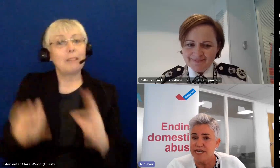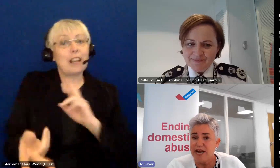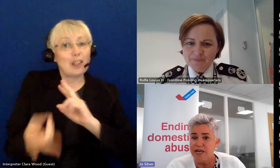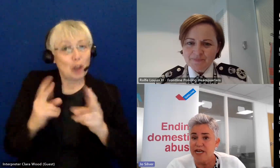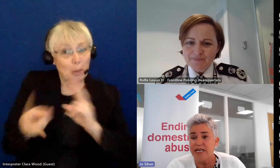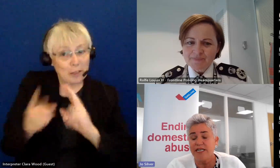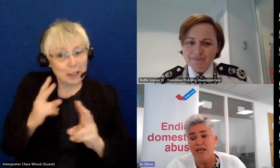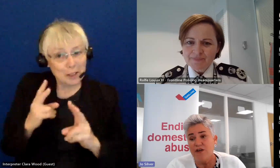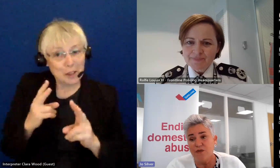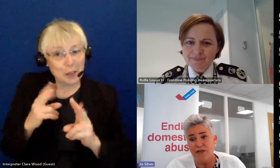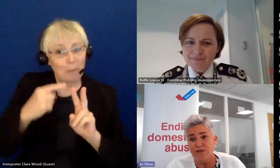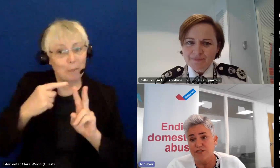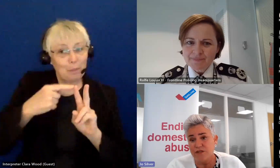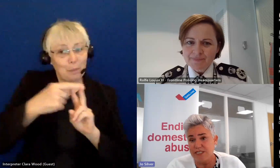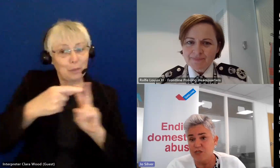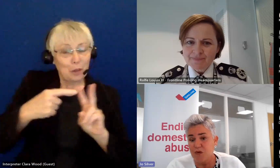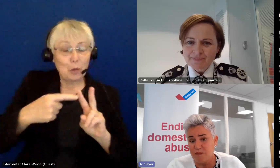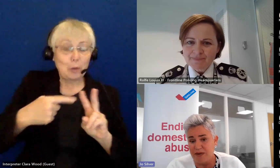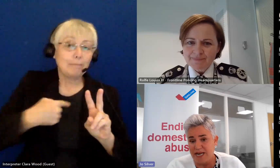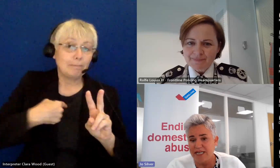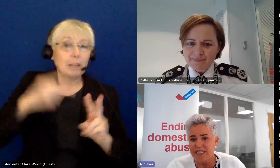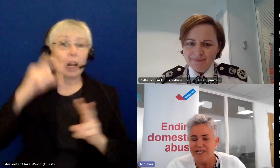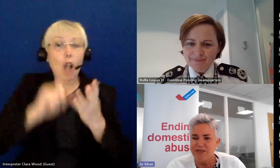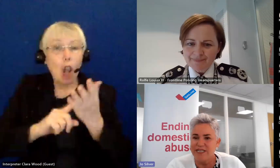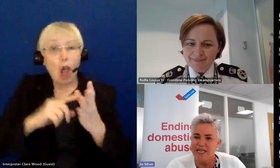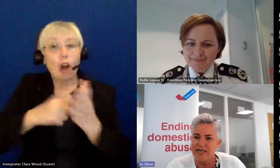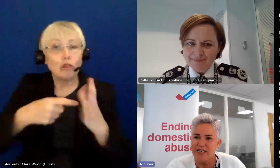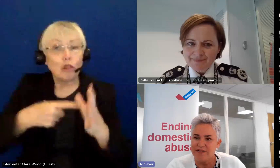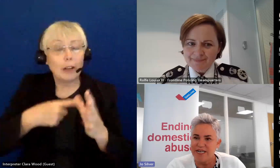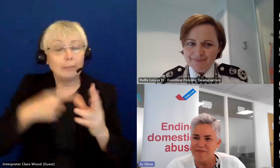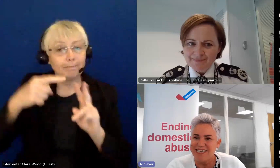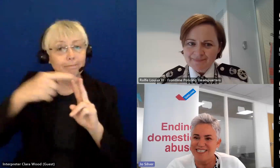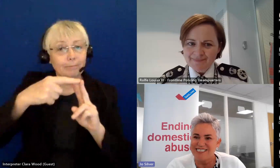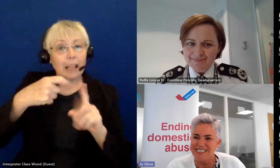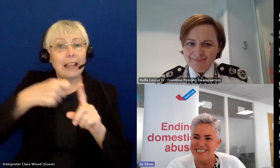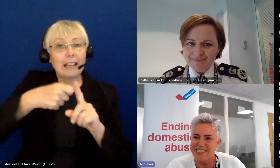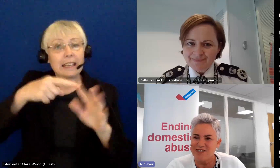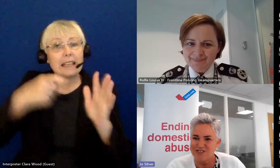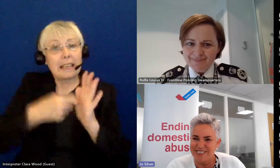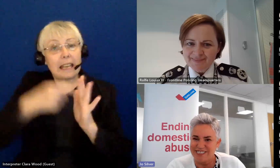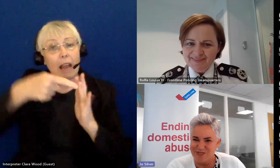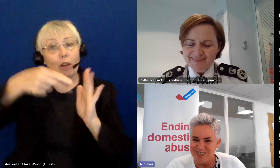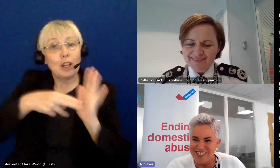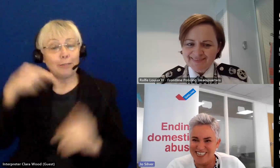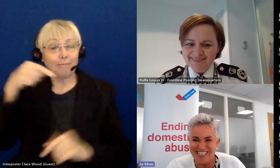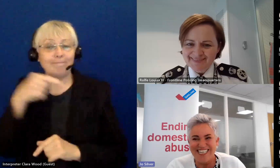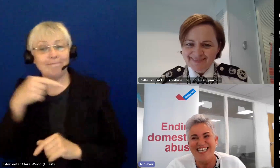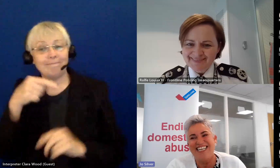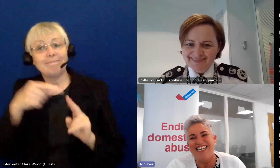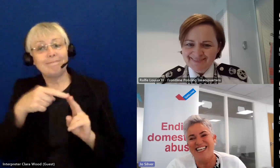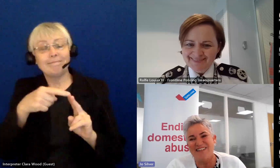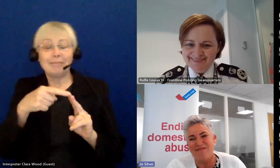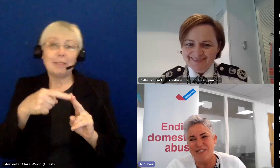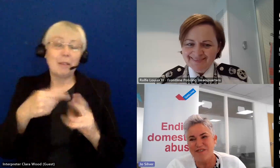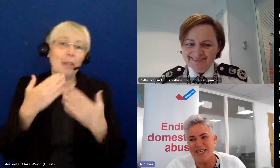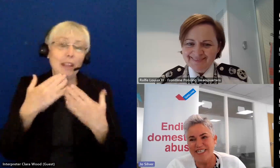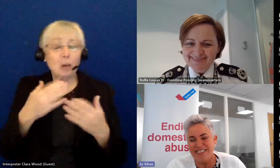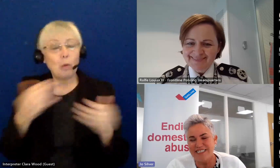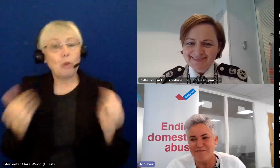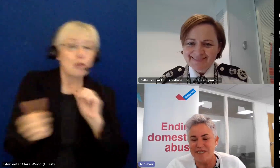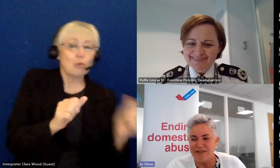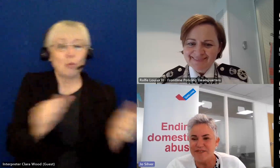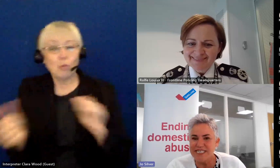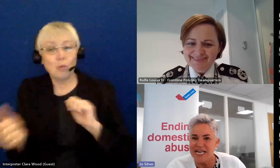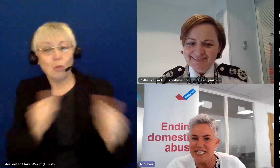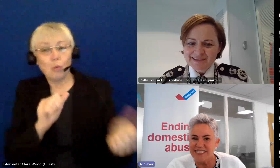also we've got Kerry-Ann, who will also be swapping with Clara because it's exhausting work. So they're